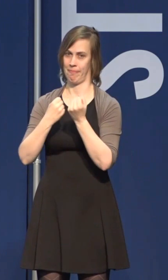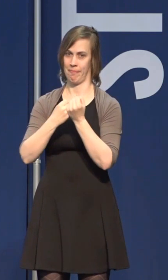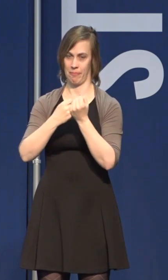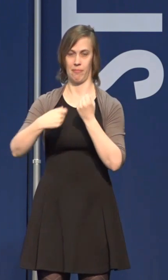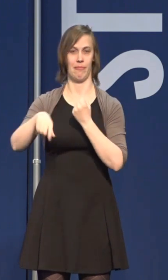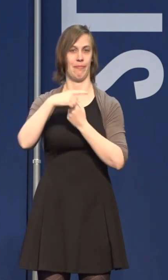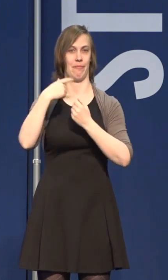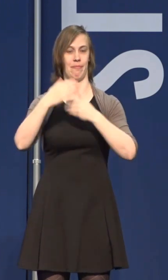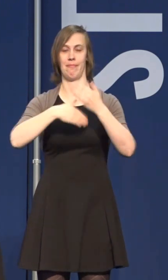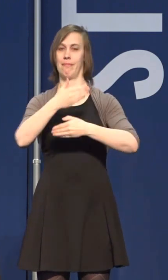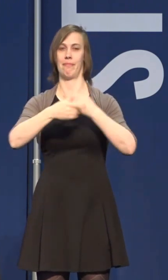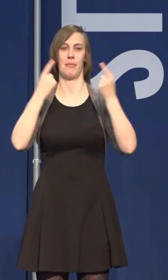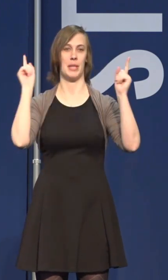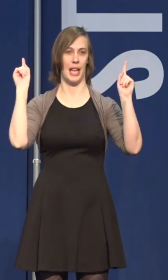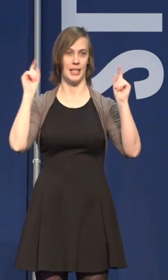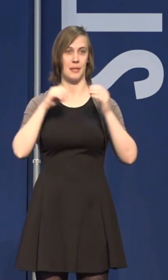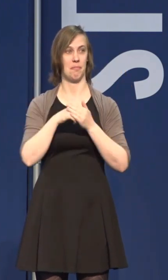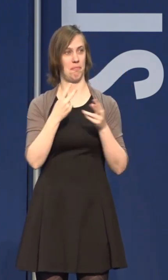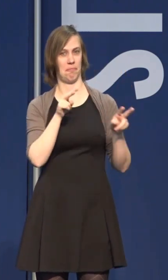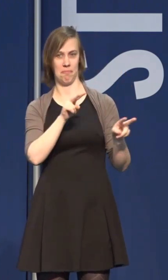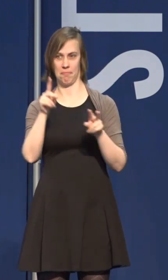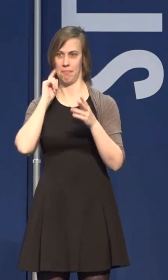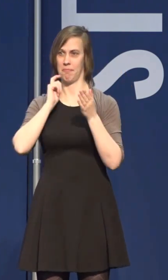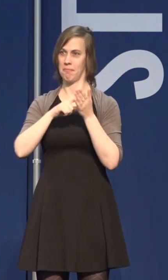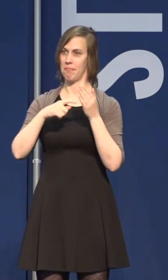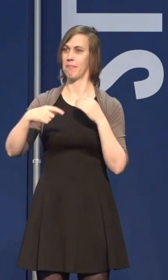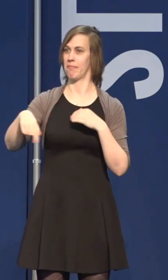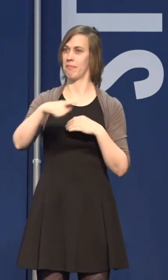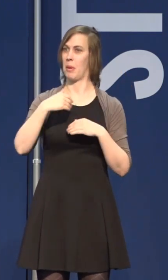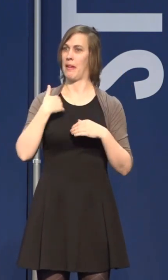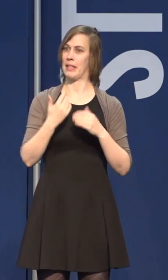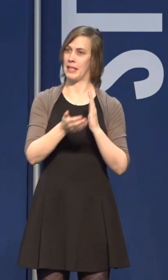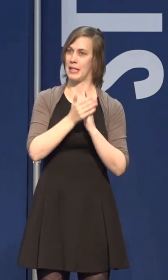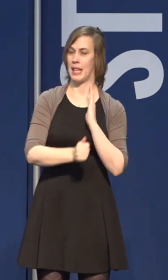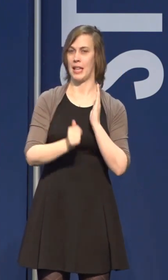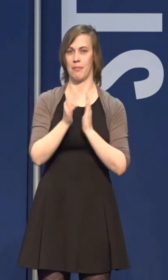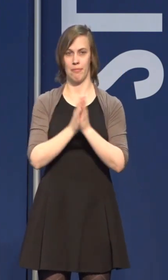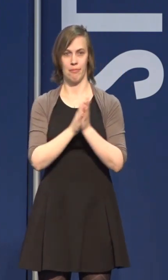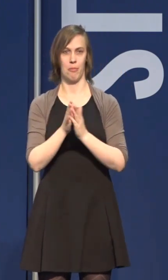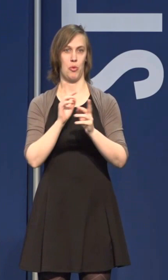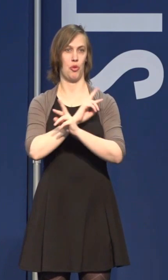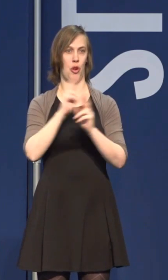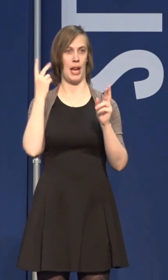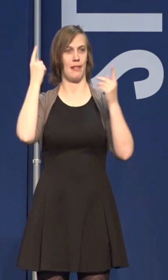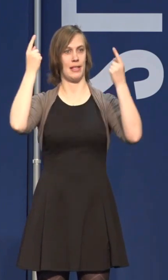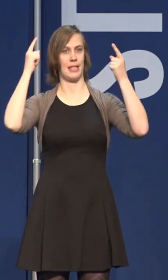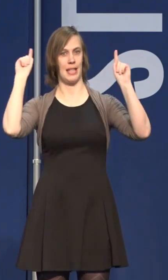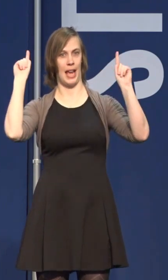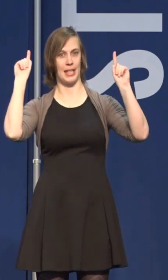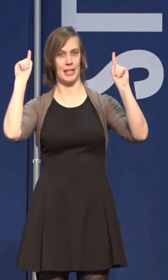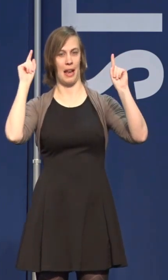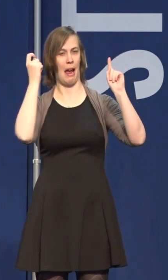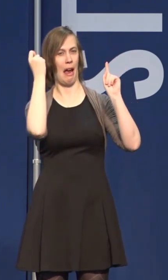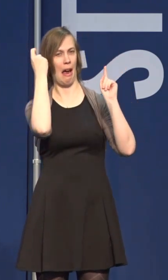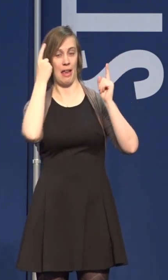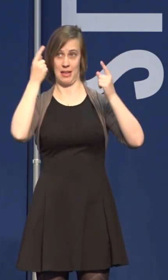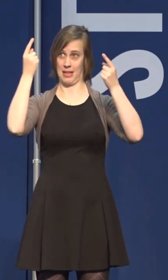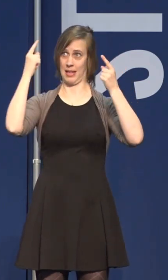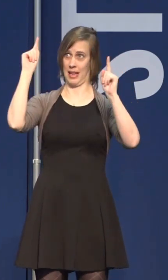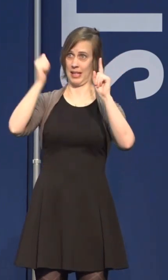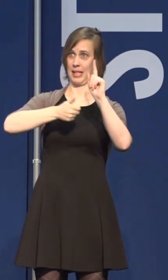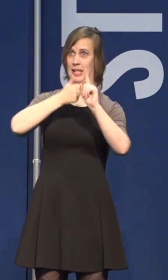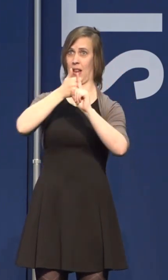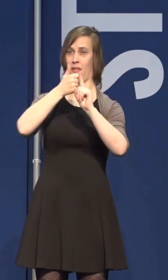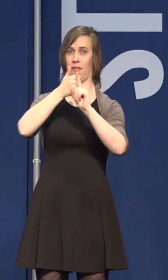that you all have the skills and motivation you need to be successful in all that you do. All I ask is that you remember that success is not only